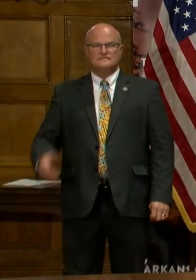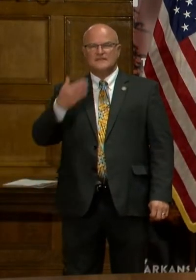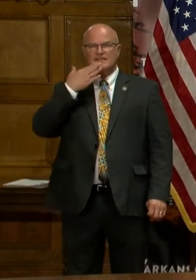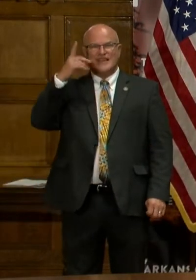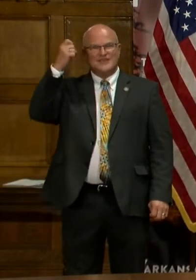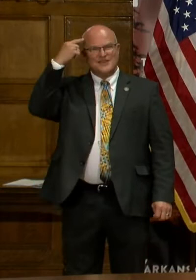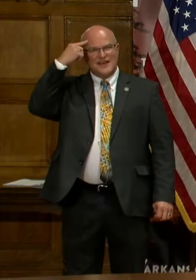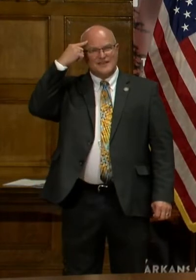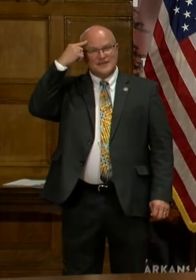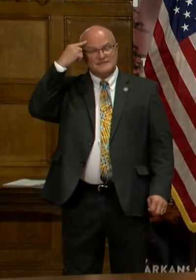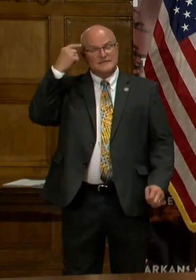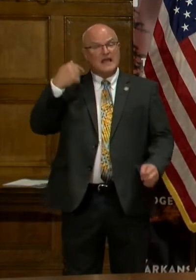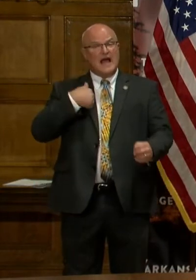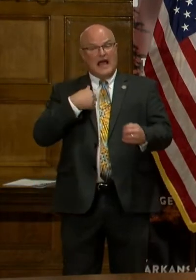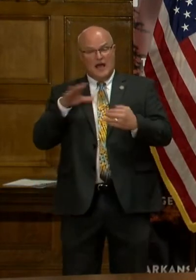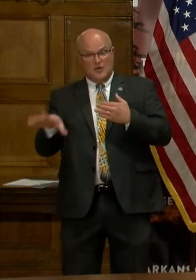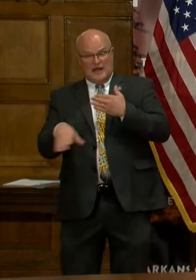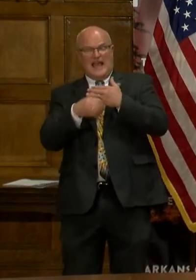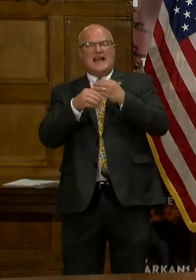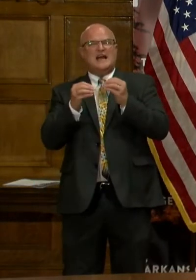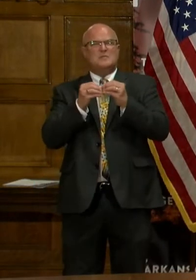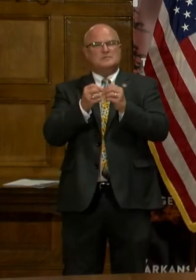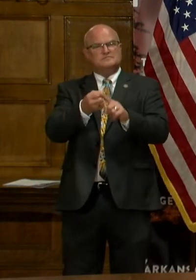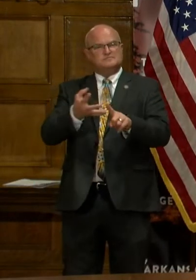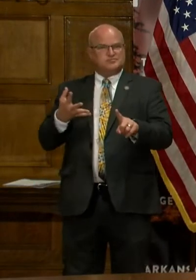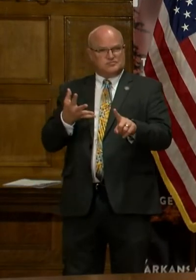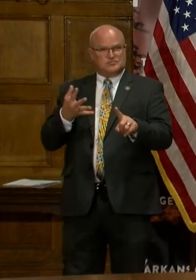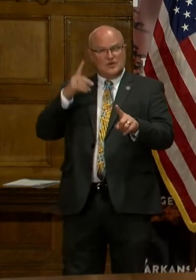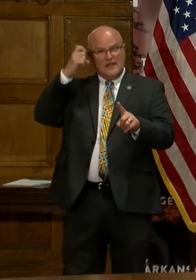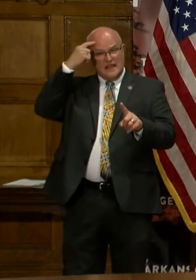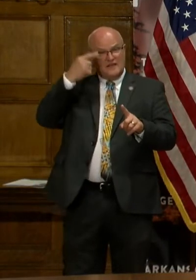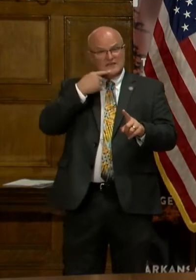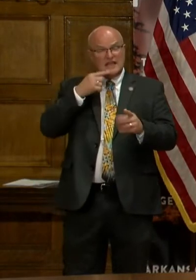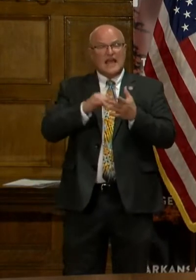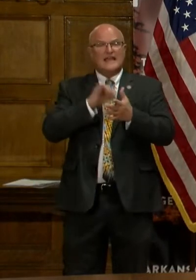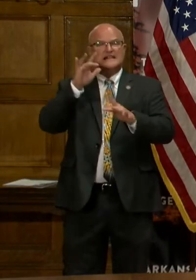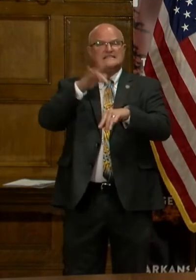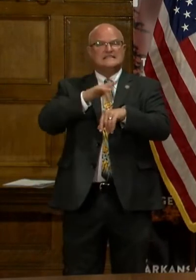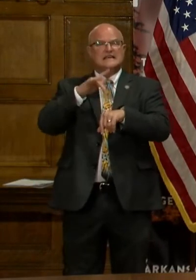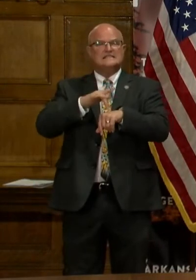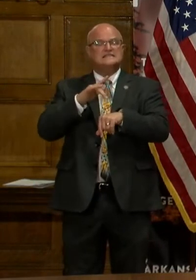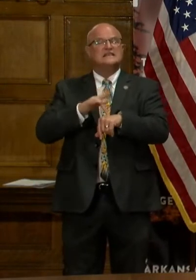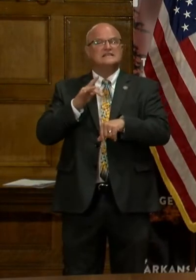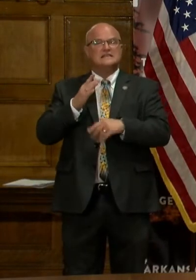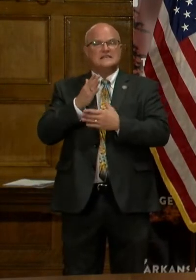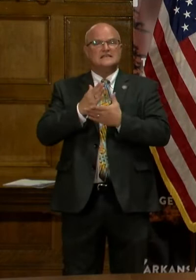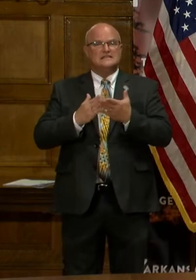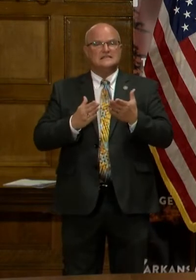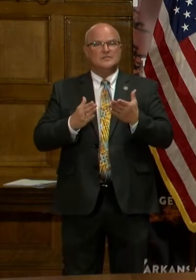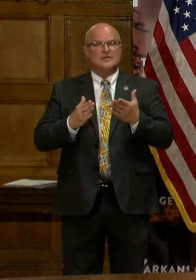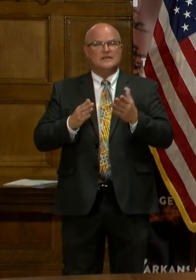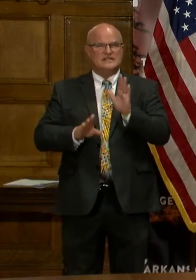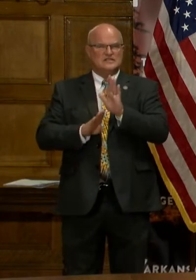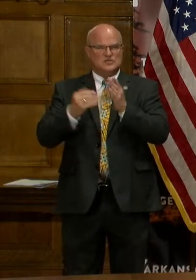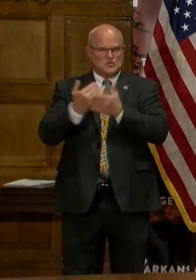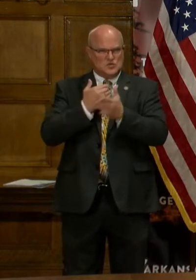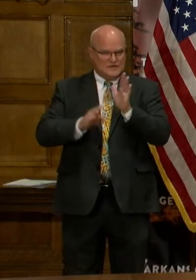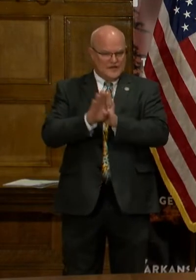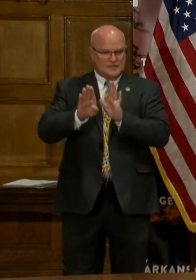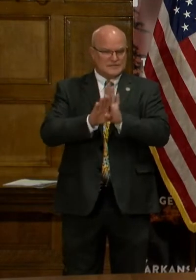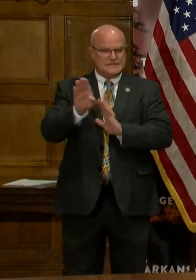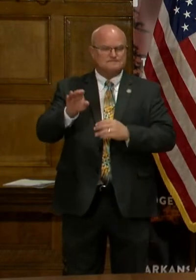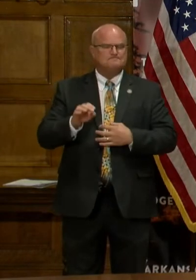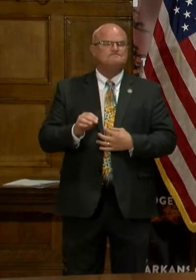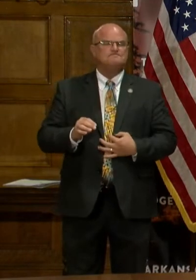Thank you, Governor. So I will add a little bit of detail to what the Governor has told you and then touch on some new developments.